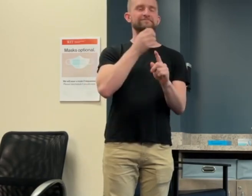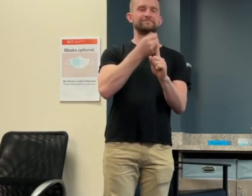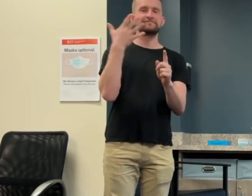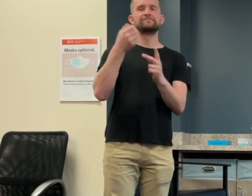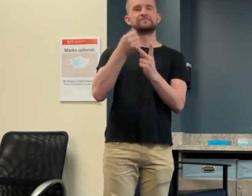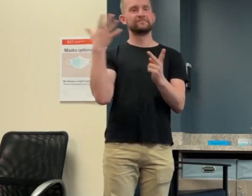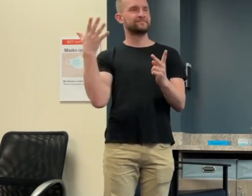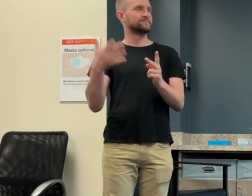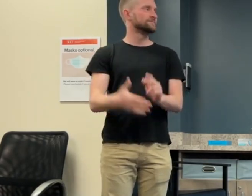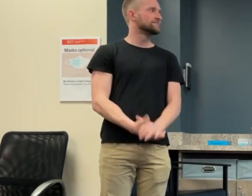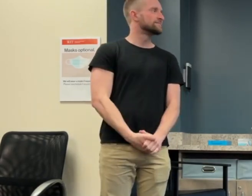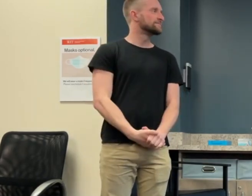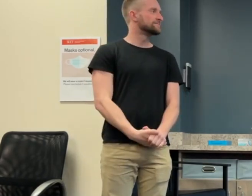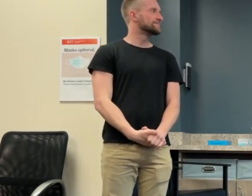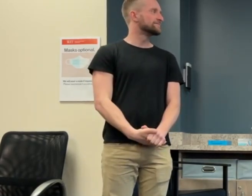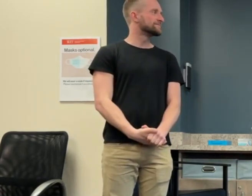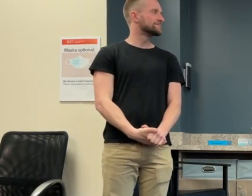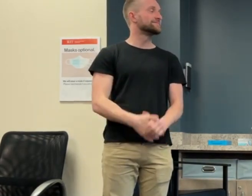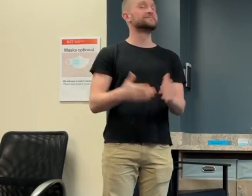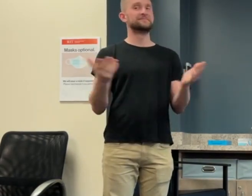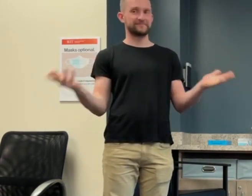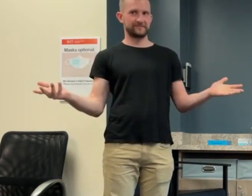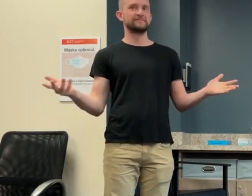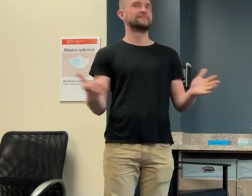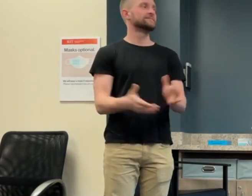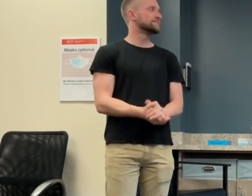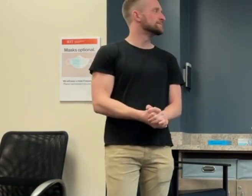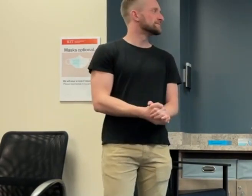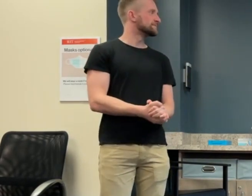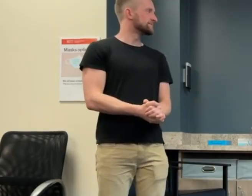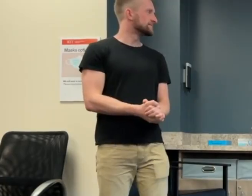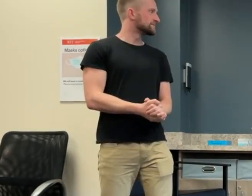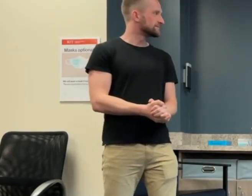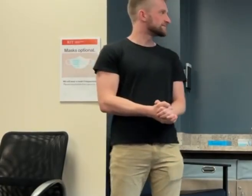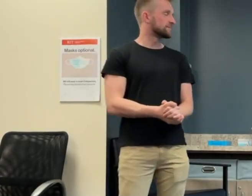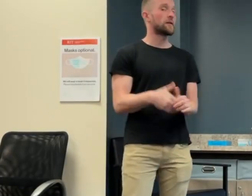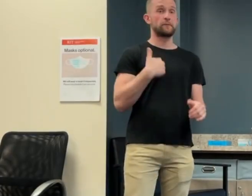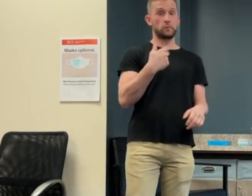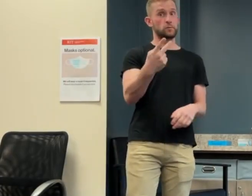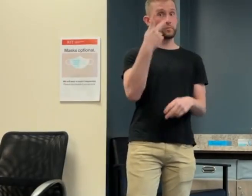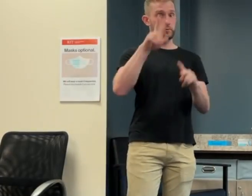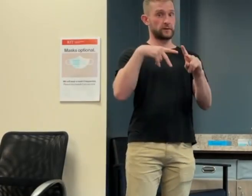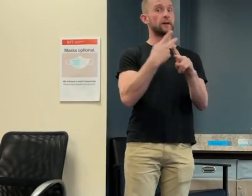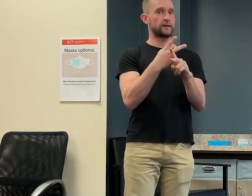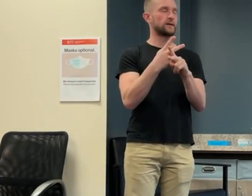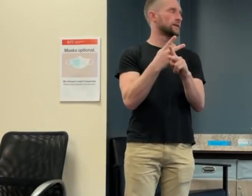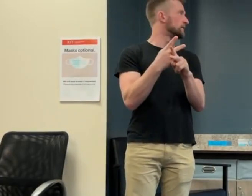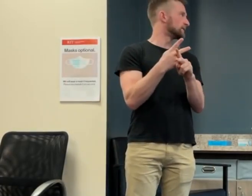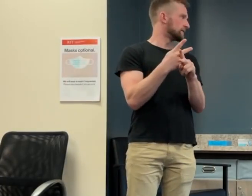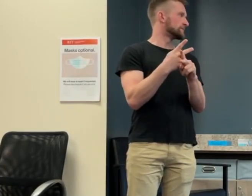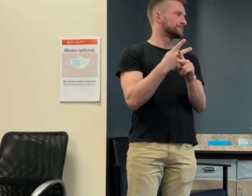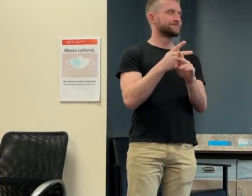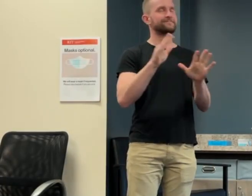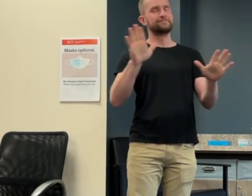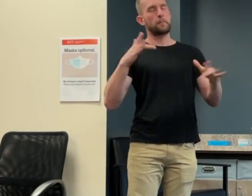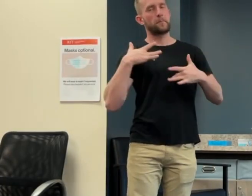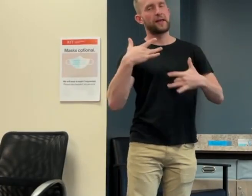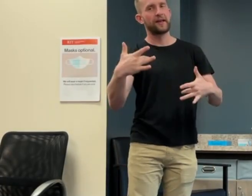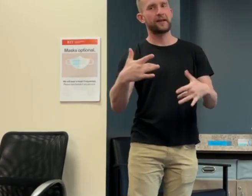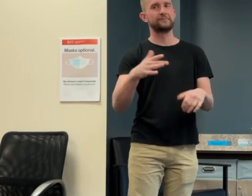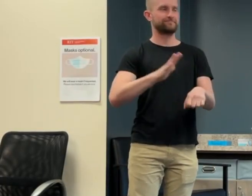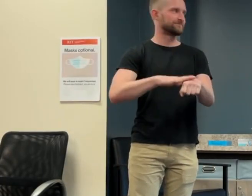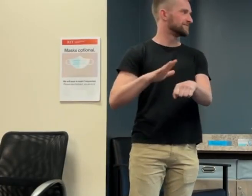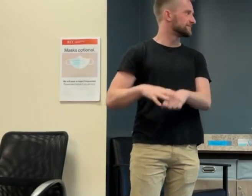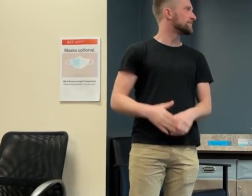Okay, so there's two different kinds of hearing loss, for the most part.